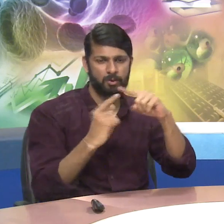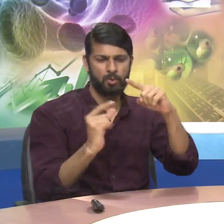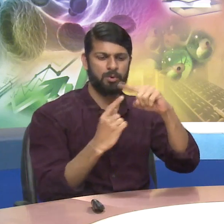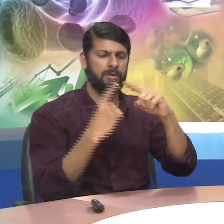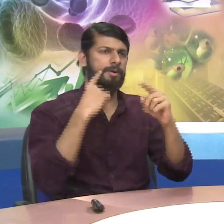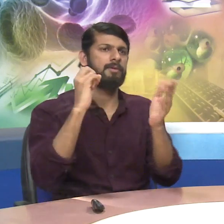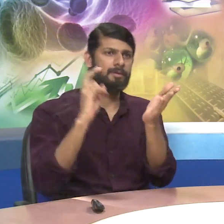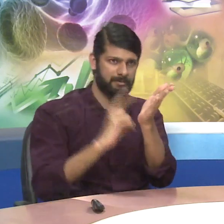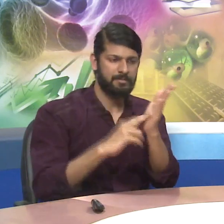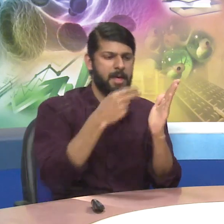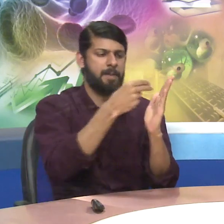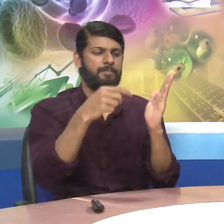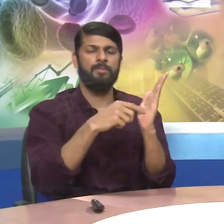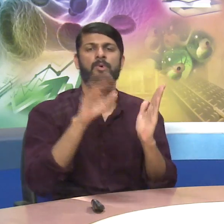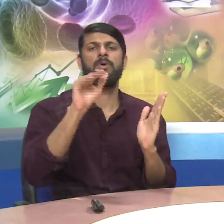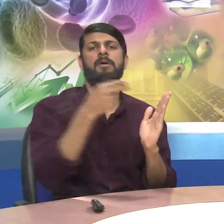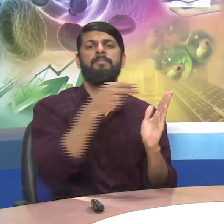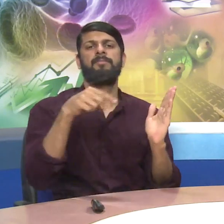a constitution.